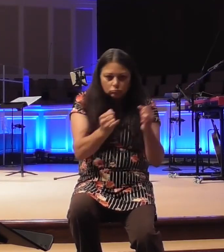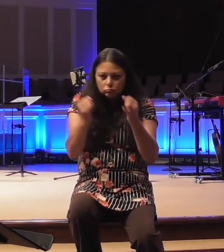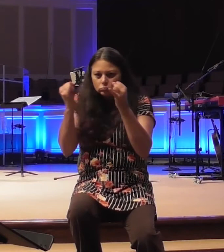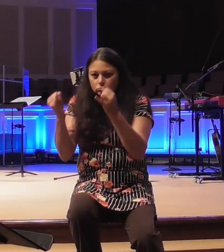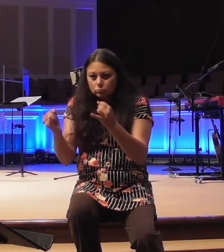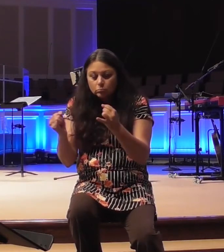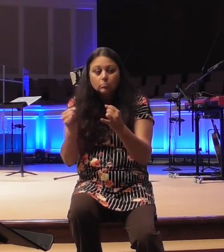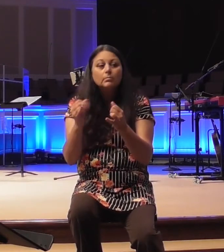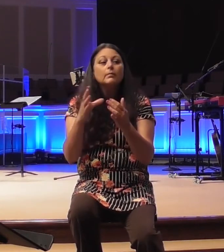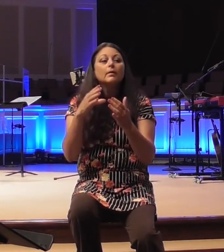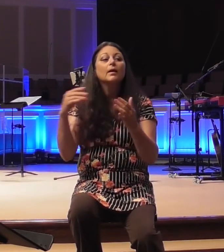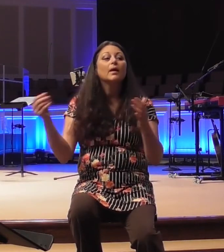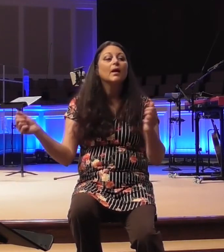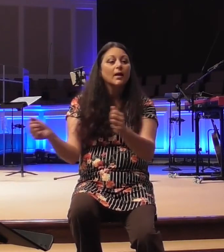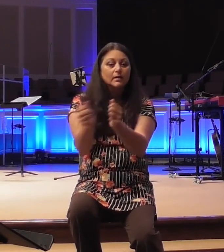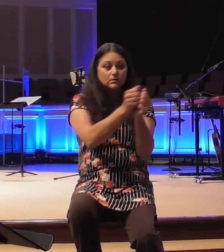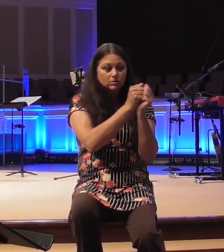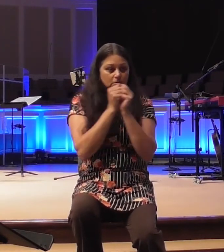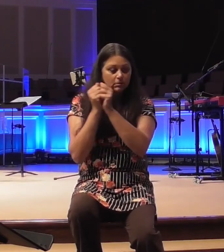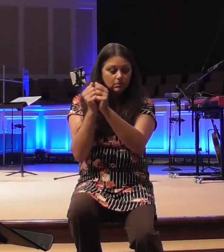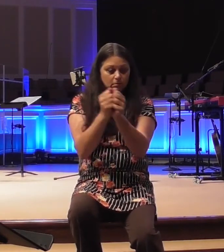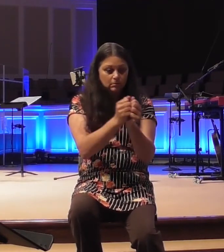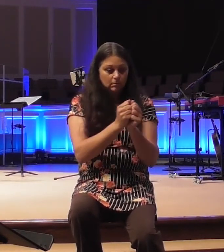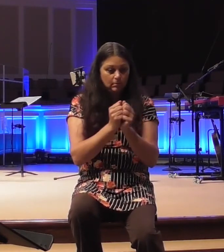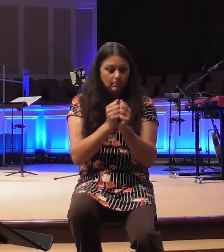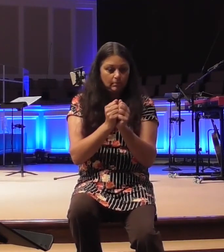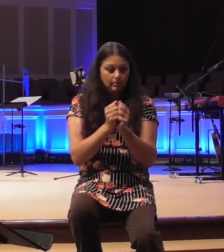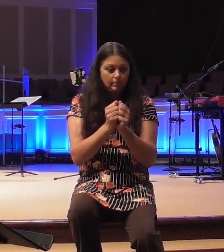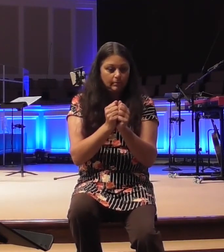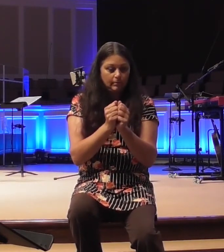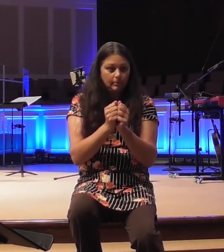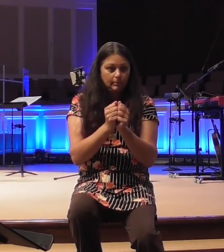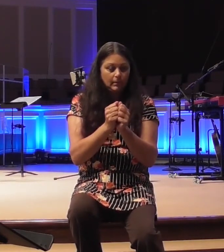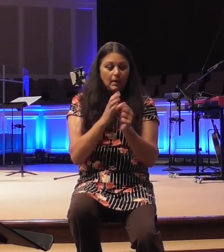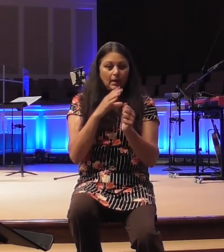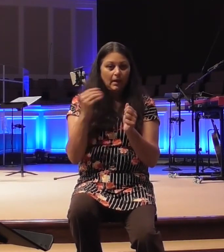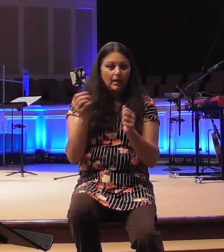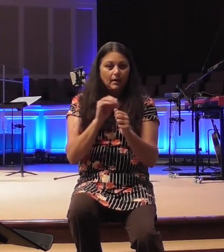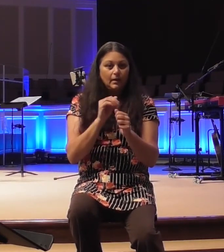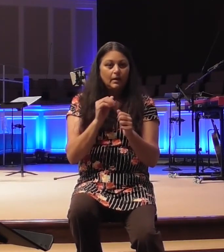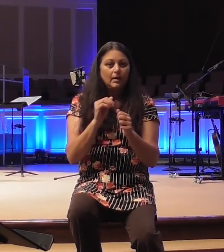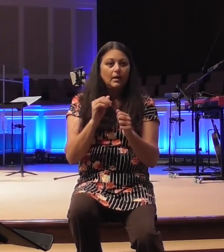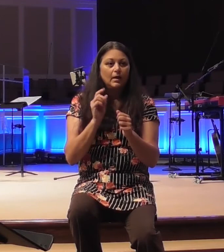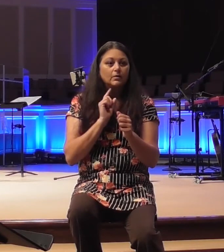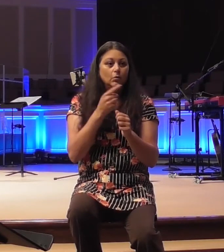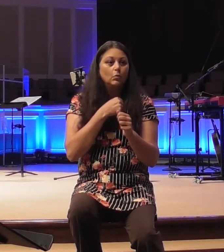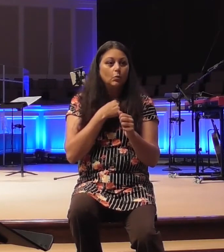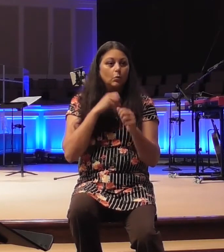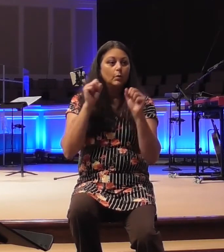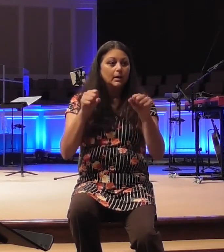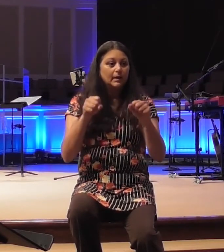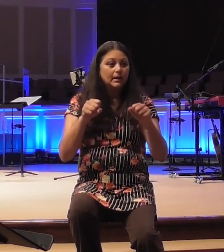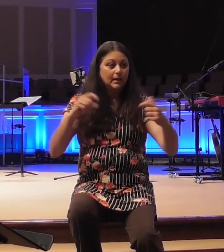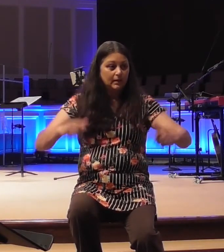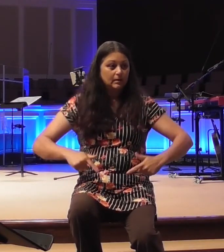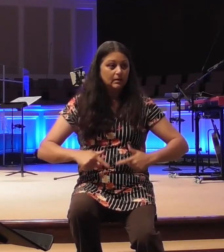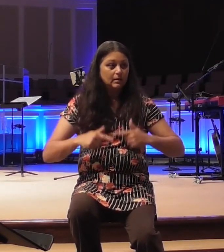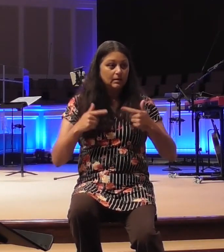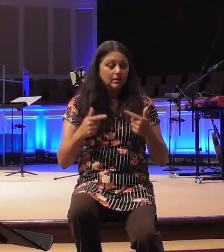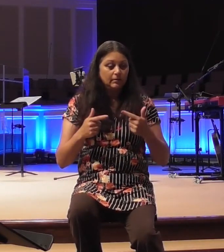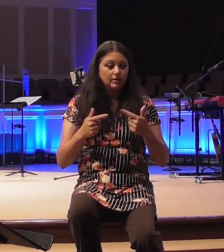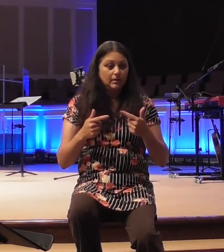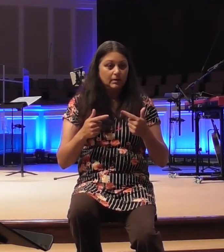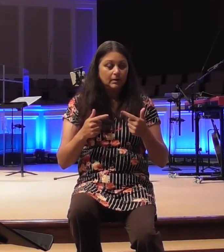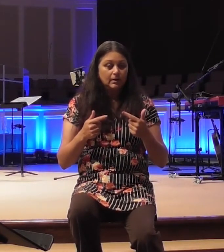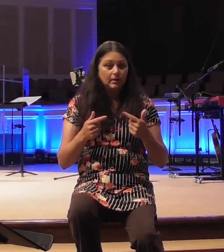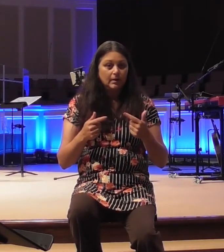And it can be restored when we begin to live it out before the world. And then finally, mission is restored when we remember